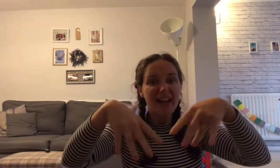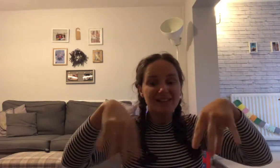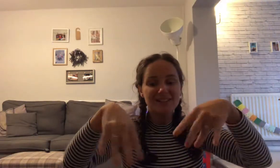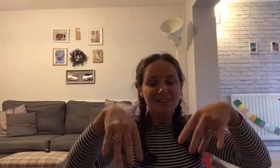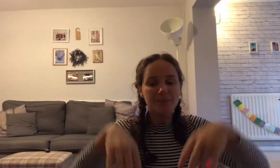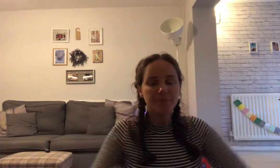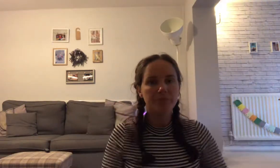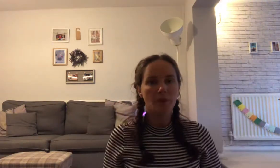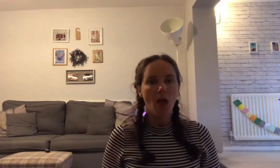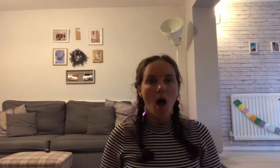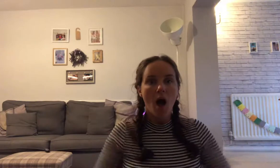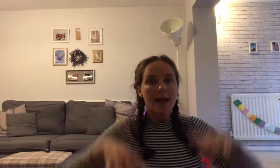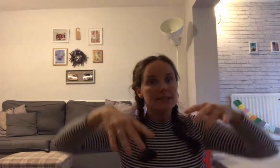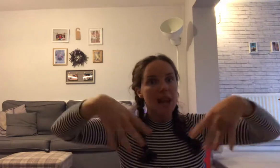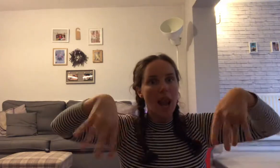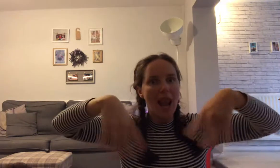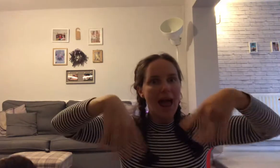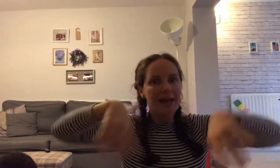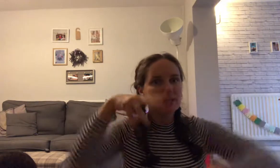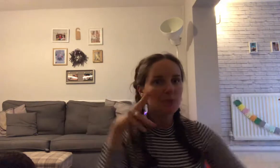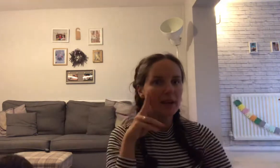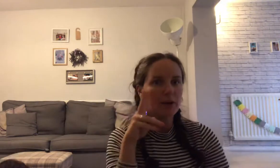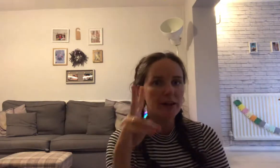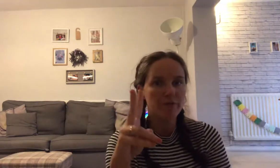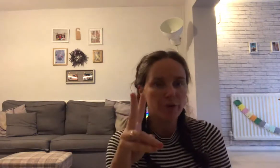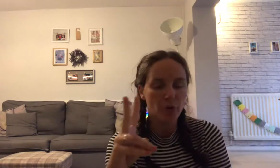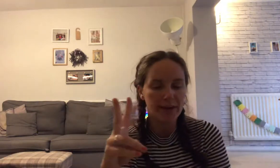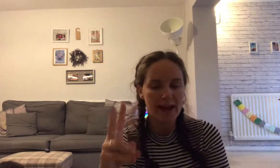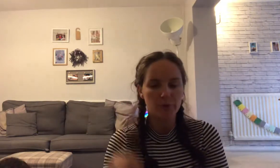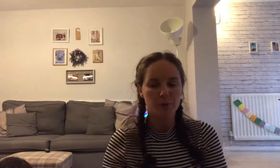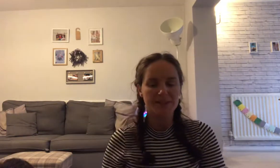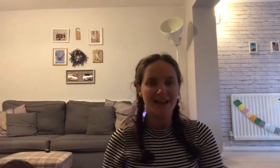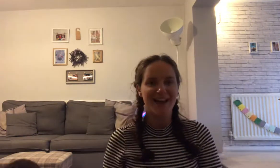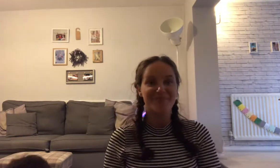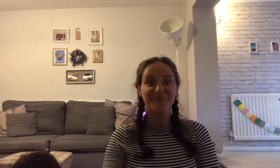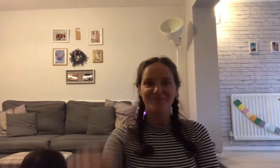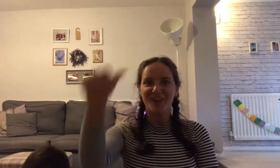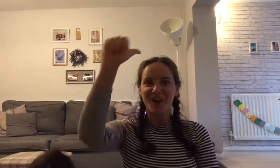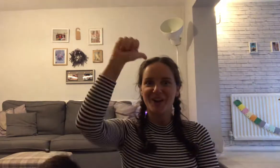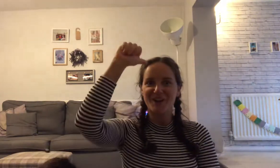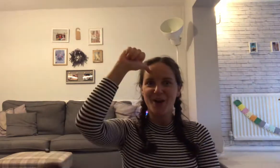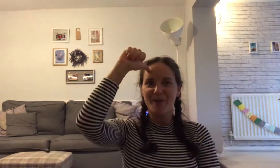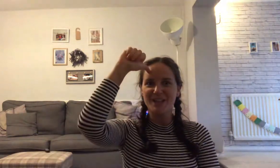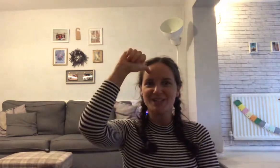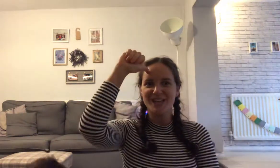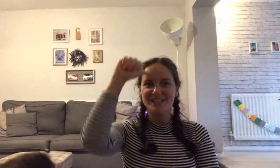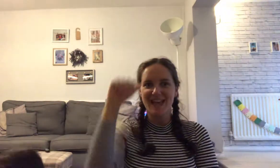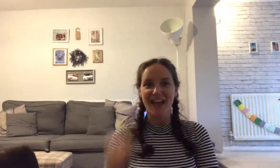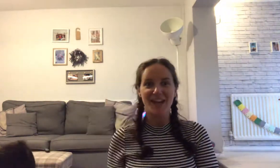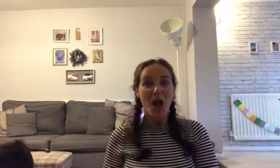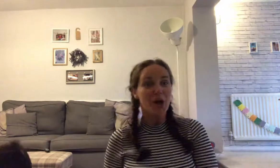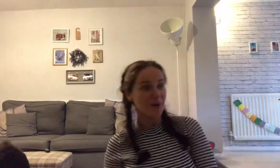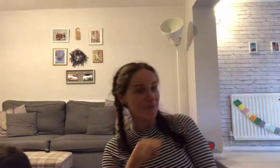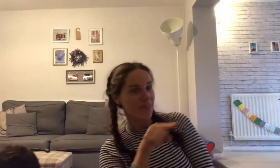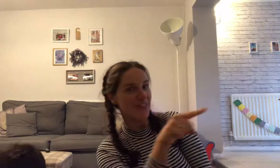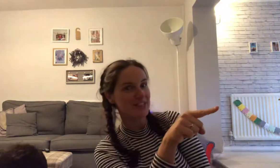legs. It's legs we're looking for now, you say. I know where she is then. Come this